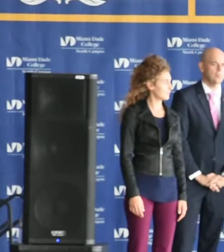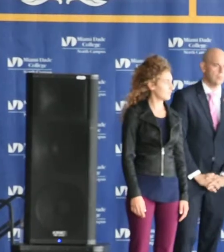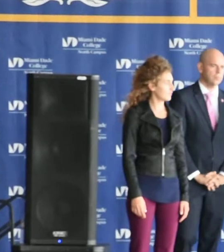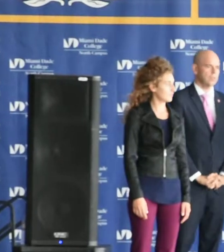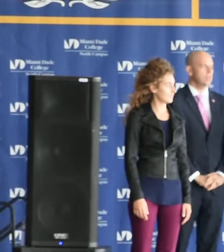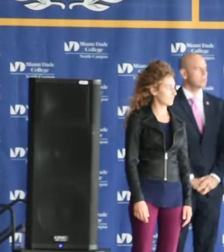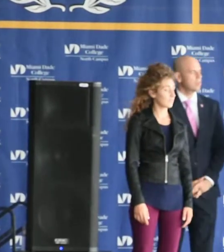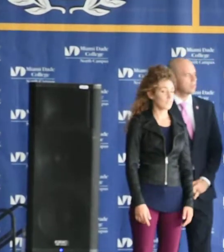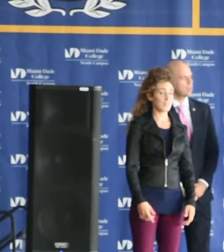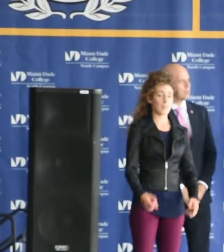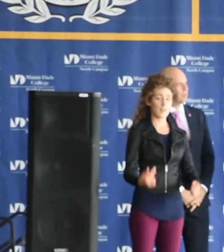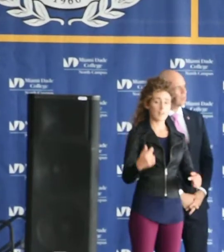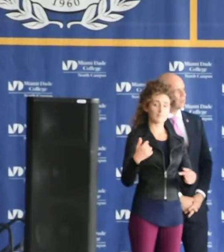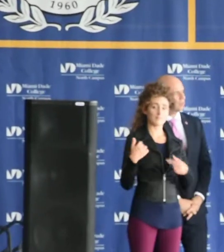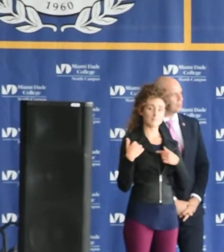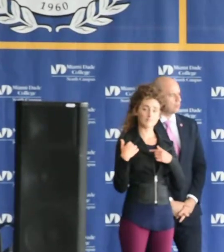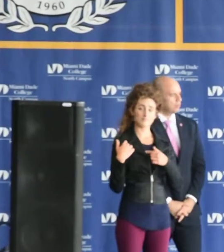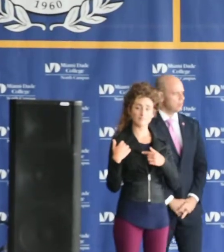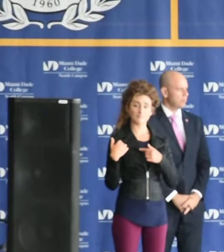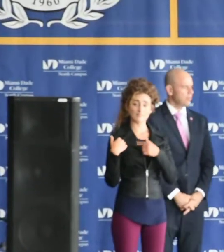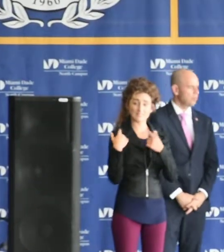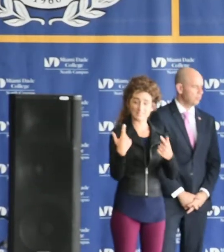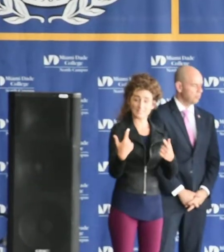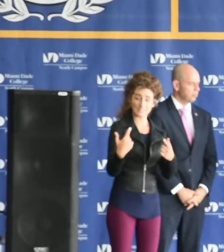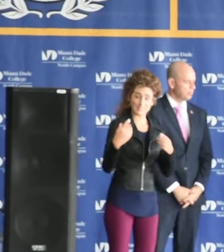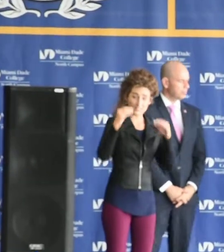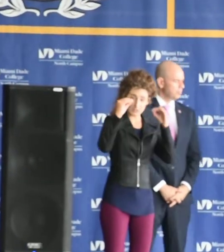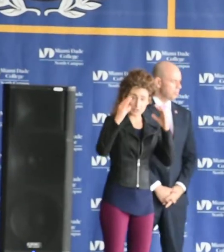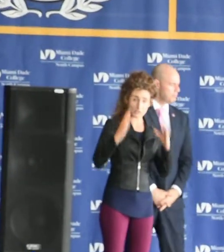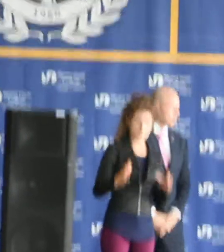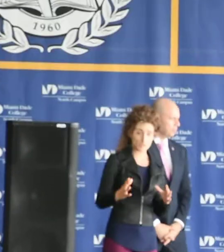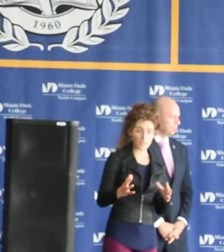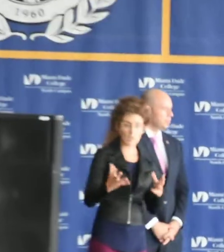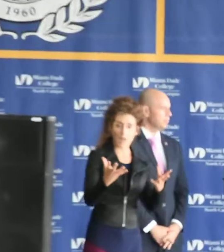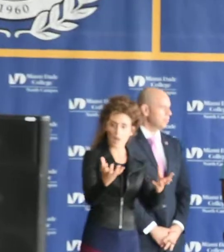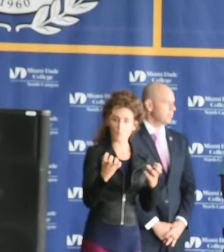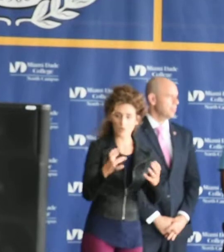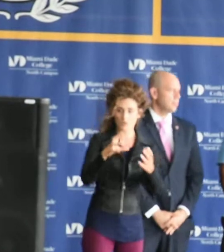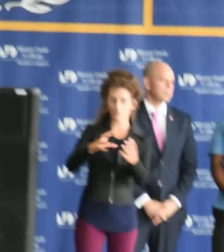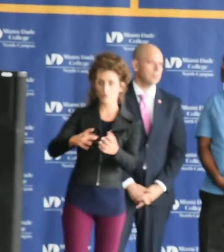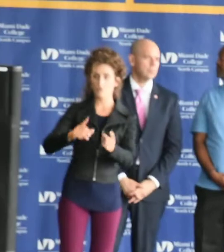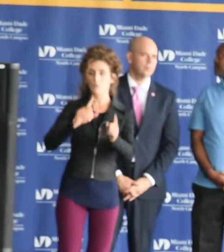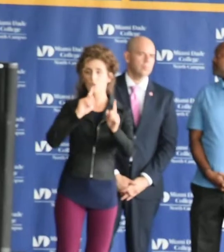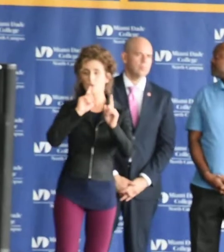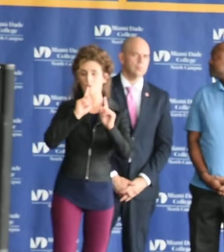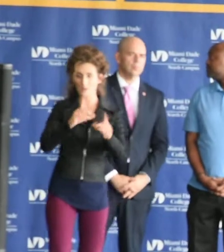Since I'm a teacher, I want you to repeat after me.